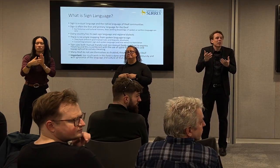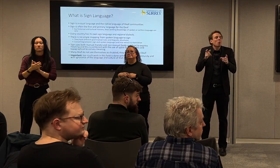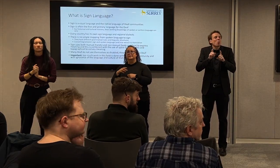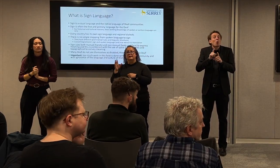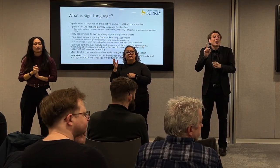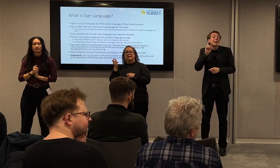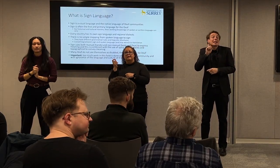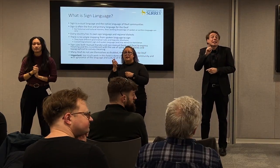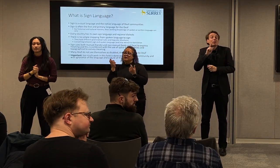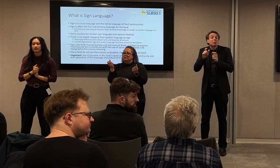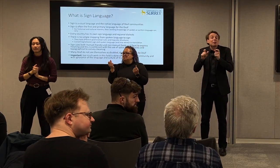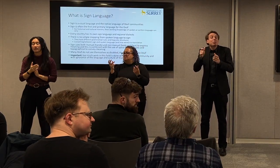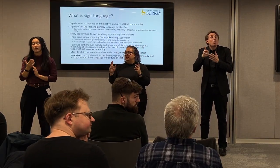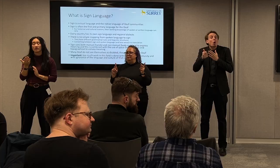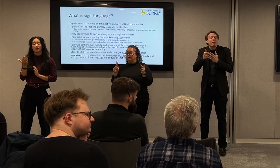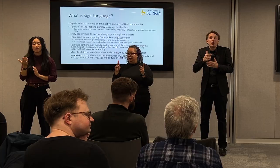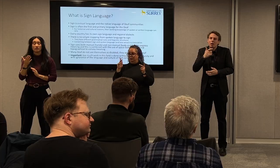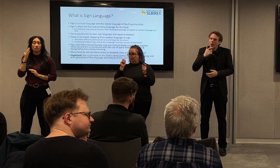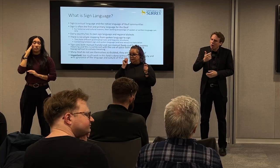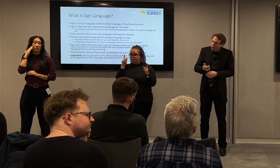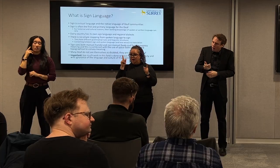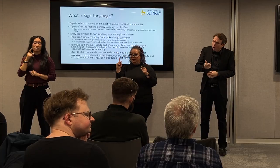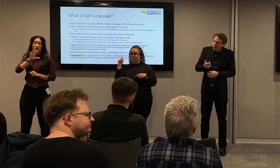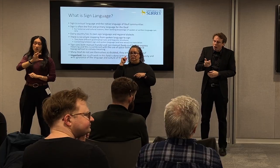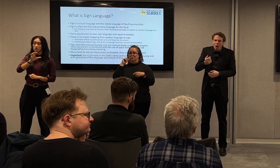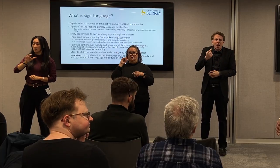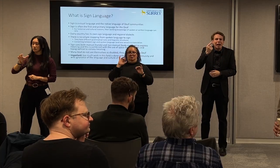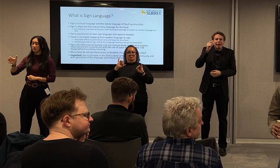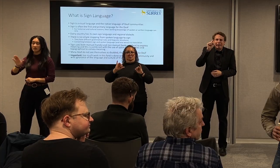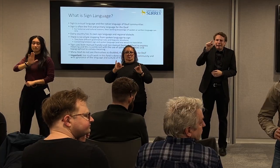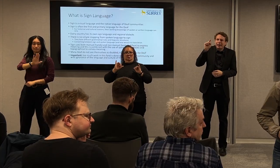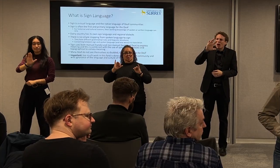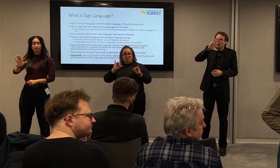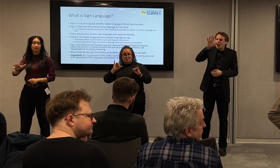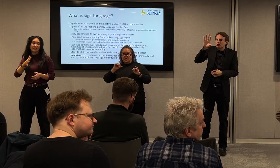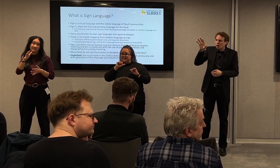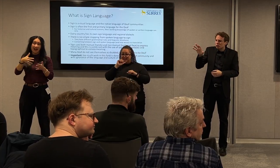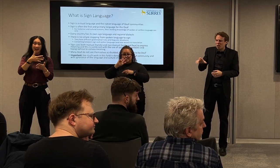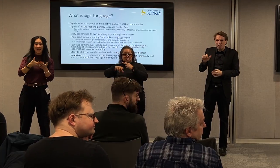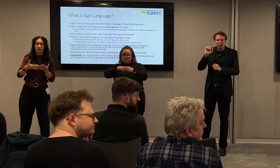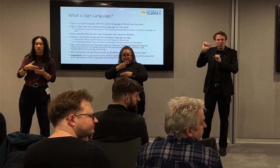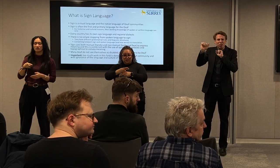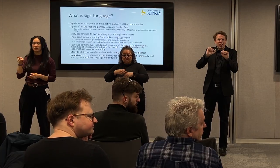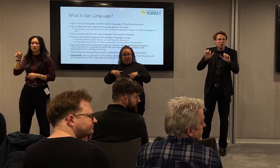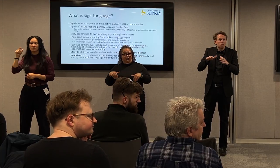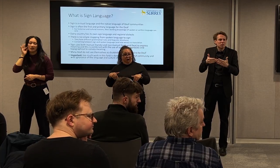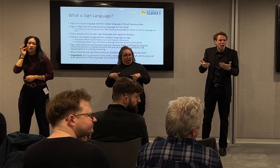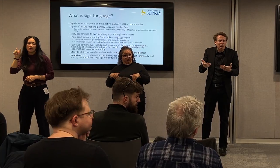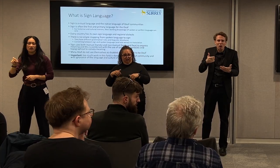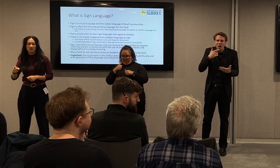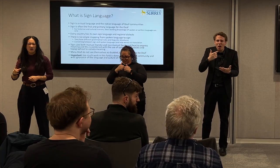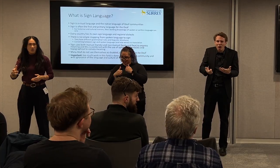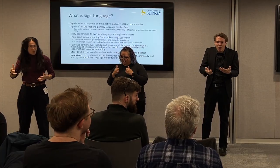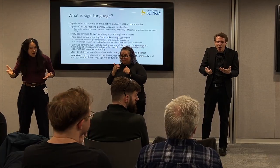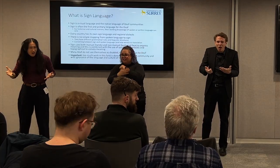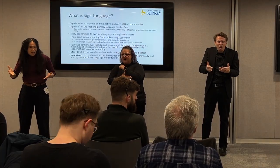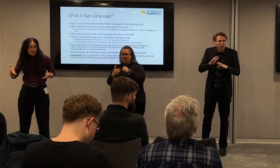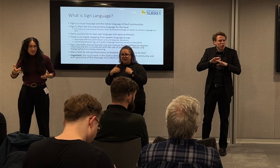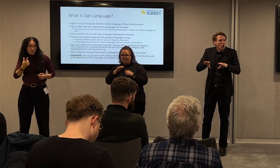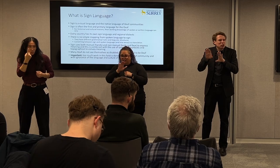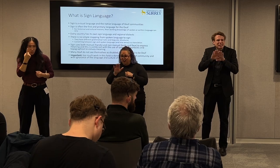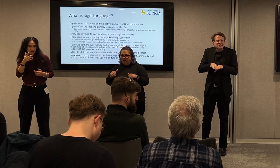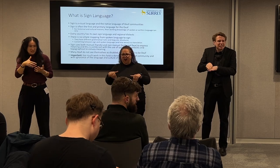has its own sign language. What? There isn't just one? Absolute madness. Well, you know,